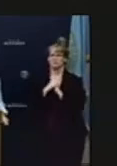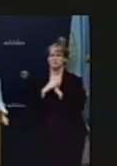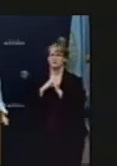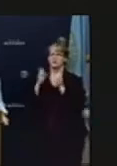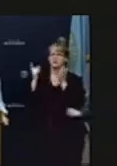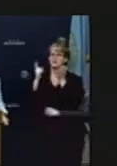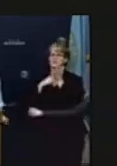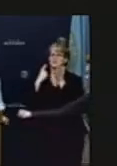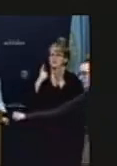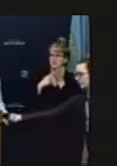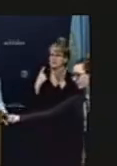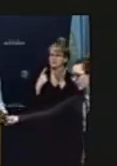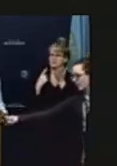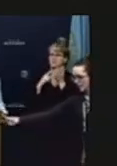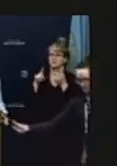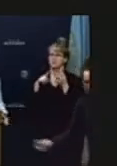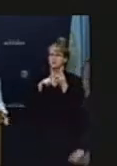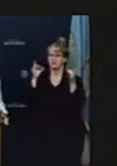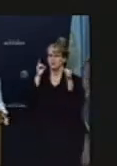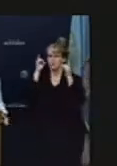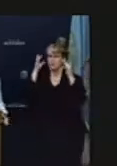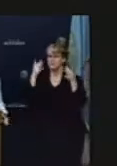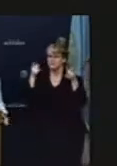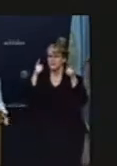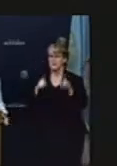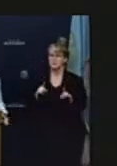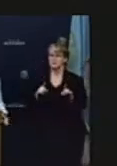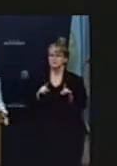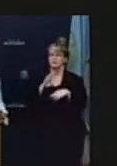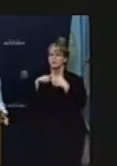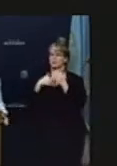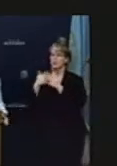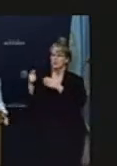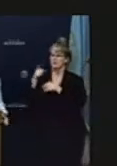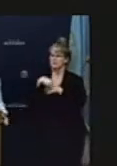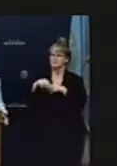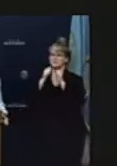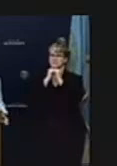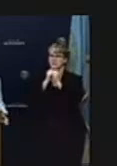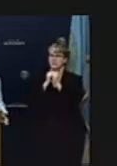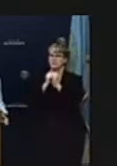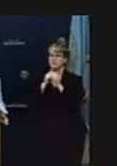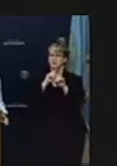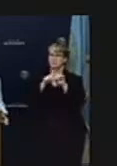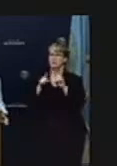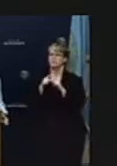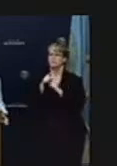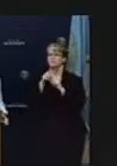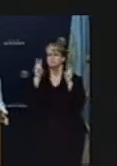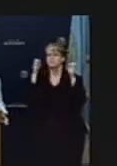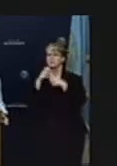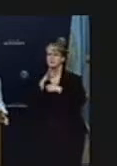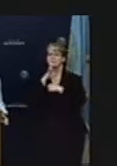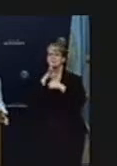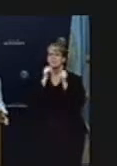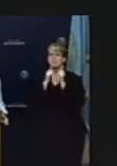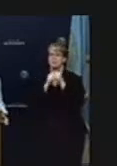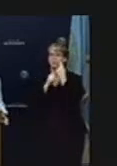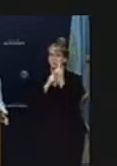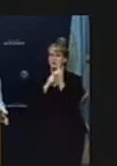competitors, but when a crisis comes, we're all in this together and we speak with one voice, and that is just wonderful. So thank